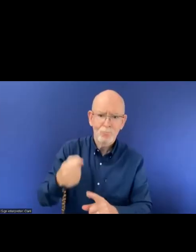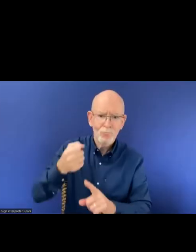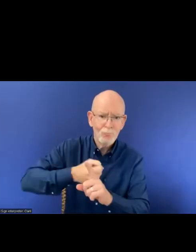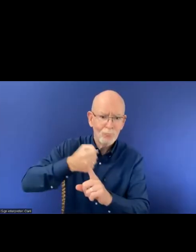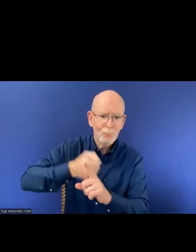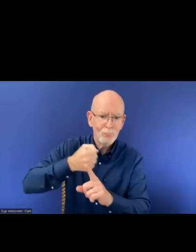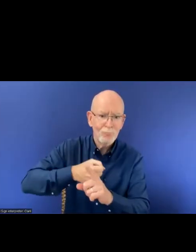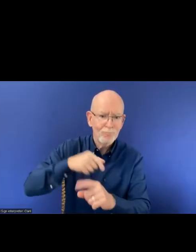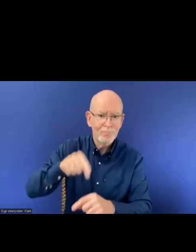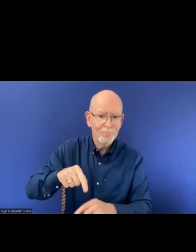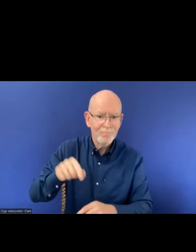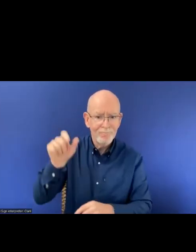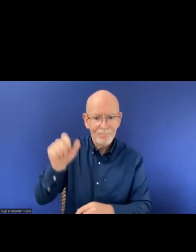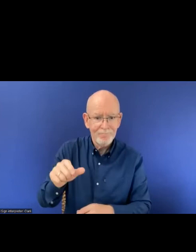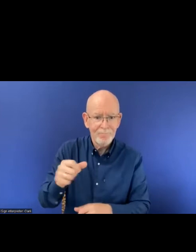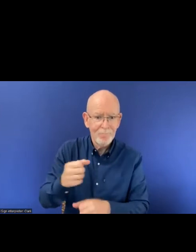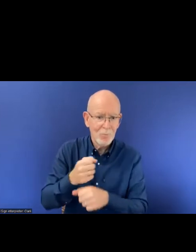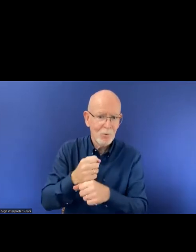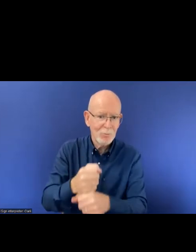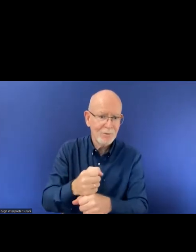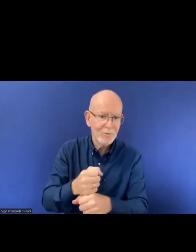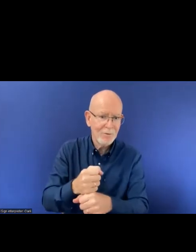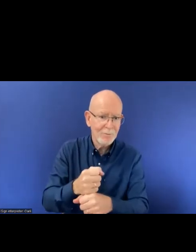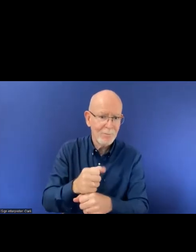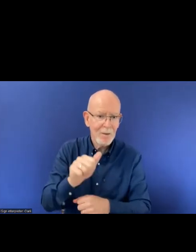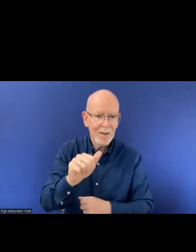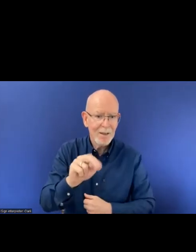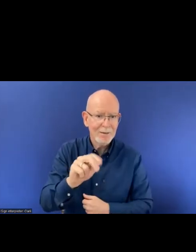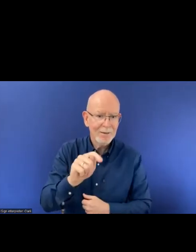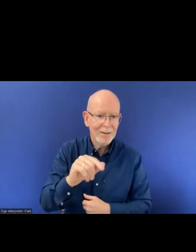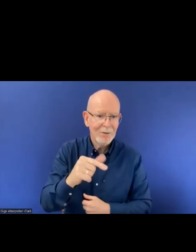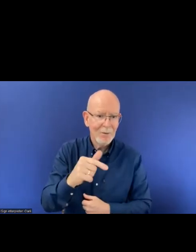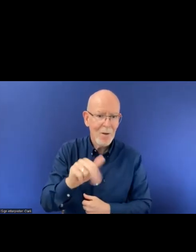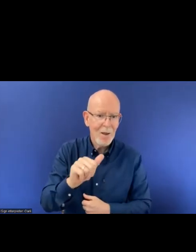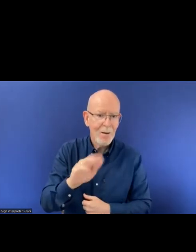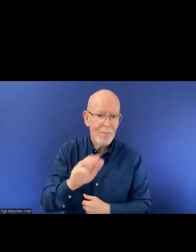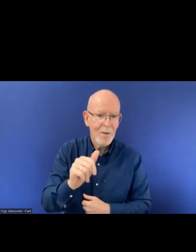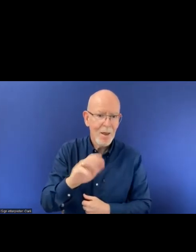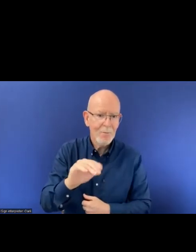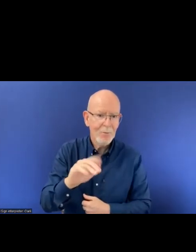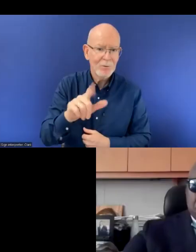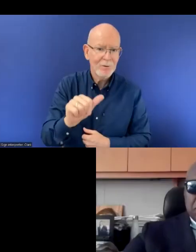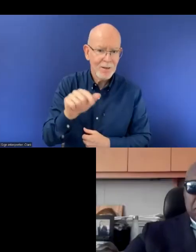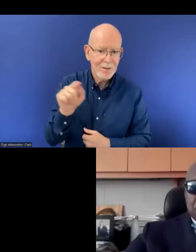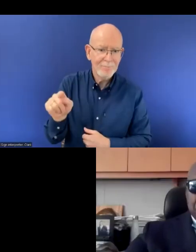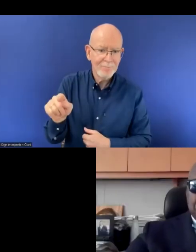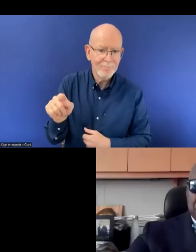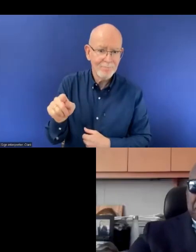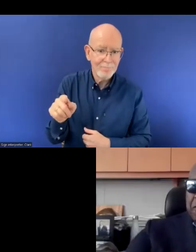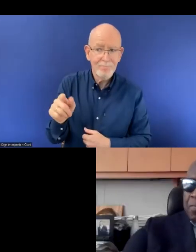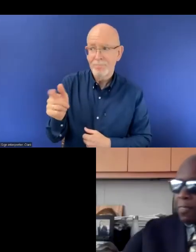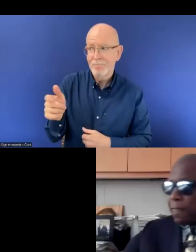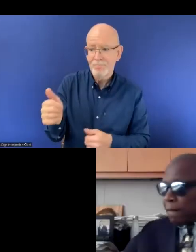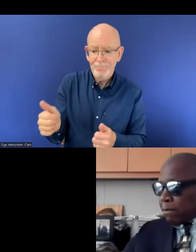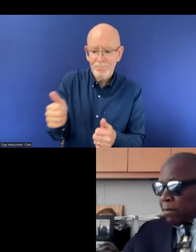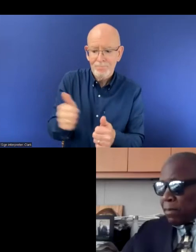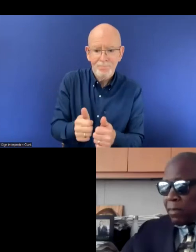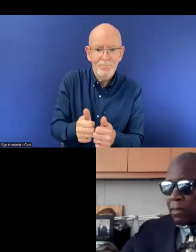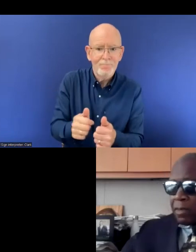great pleasure to welcome to your screens His Excellency Ambassador Walton Webson. Ambassador Webson,